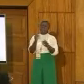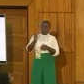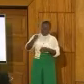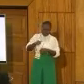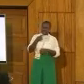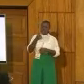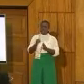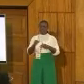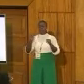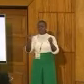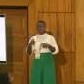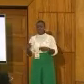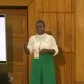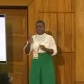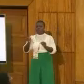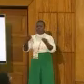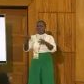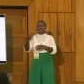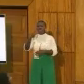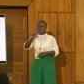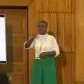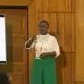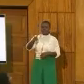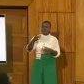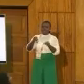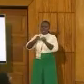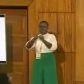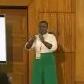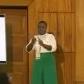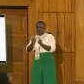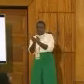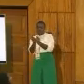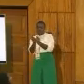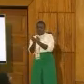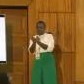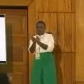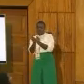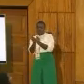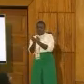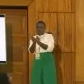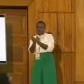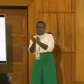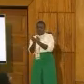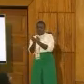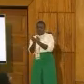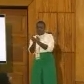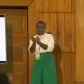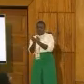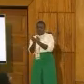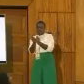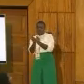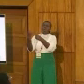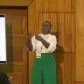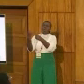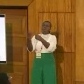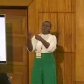been providing services for HIV, LGBTQ individuals who live with HIV for years. We know what works. But then going back to the community and asking them,